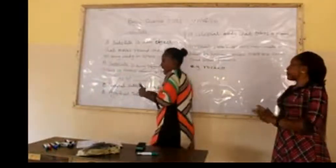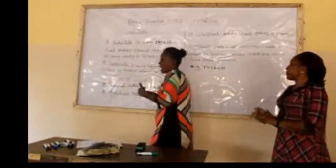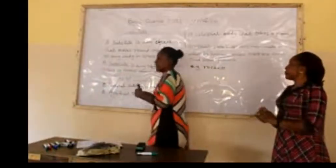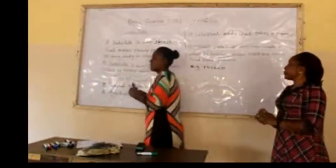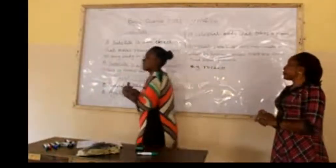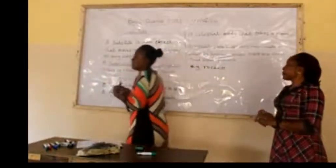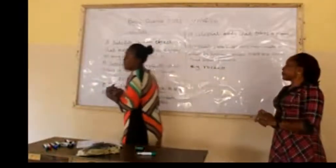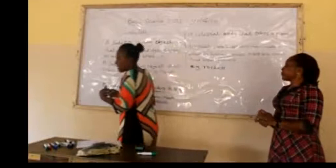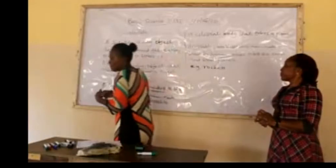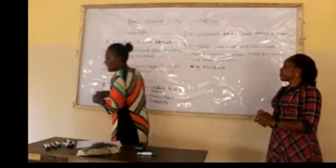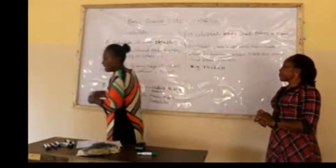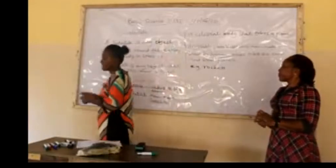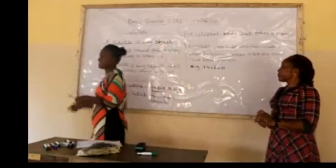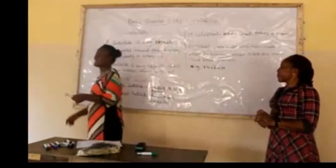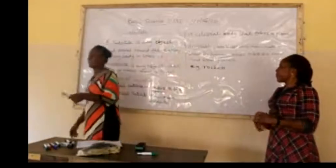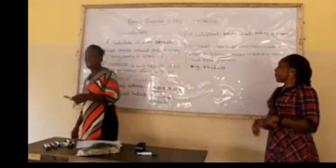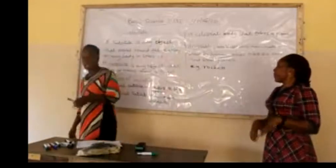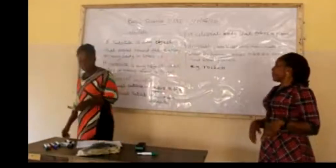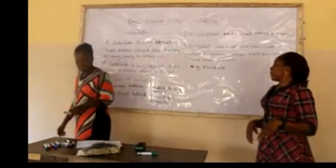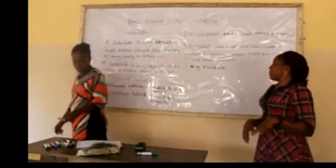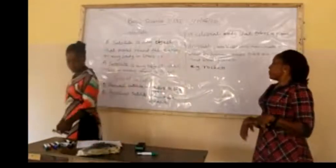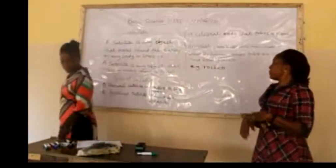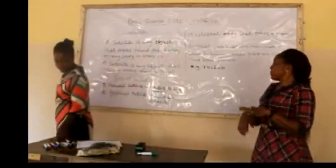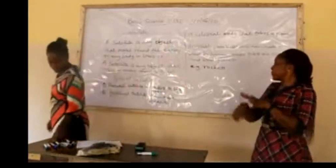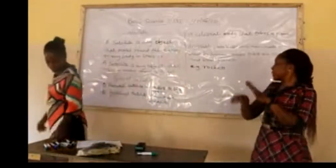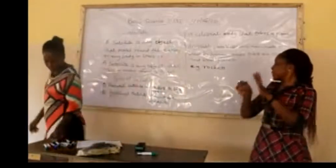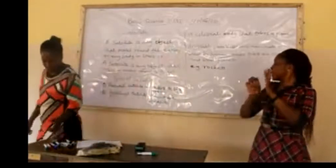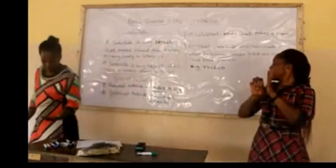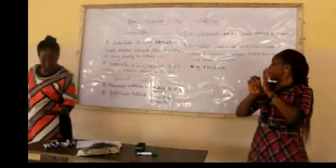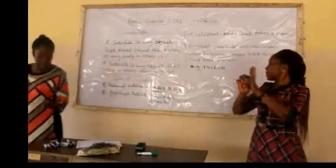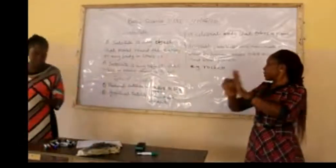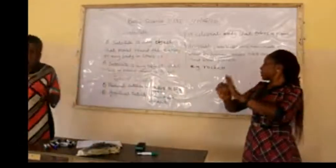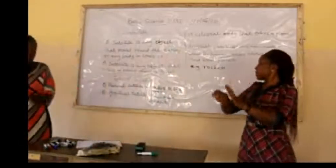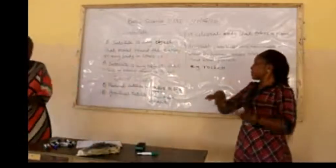They are man-made satellites.